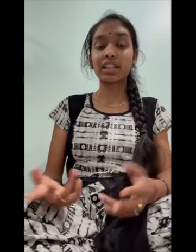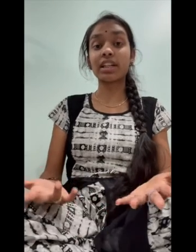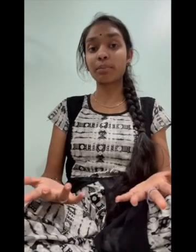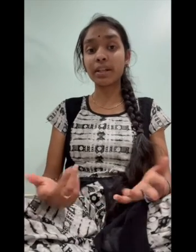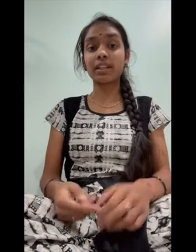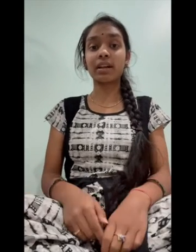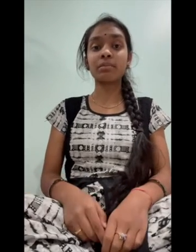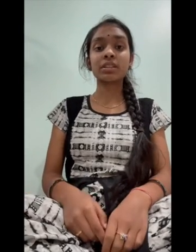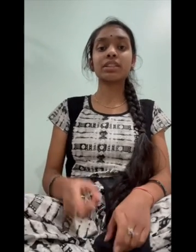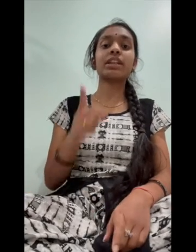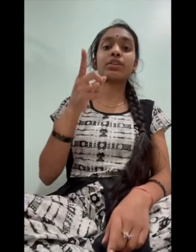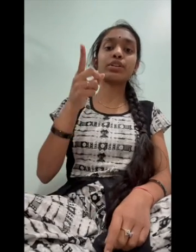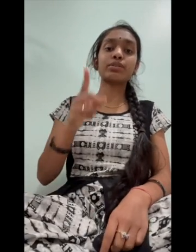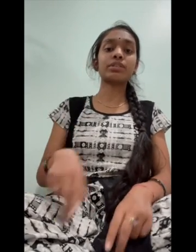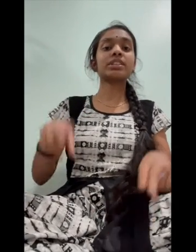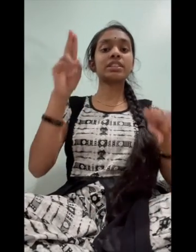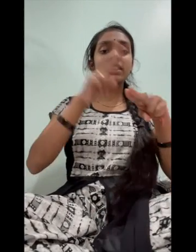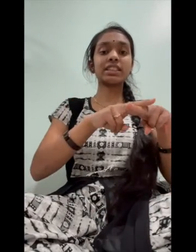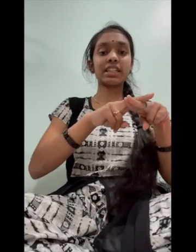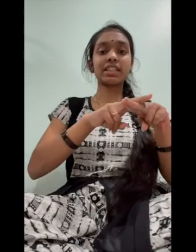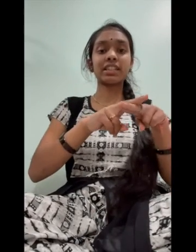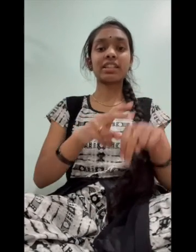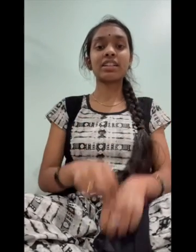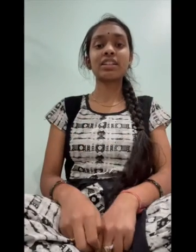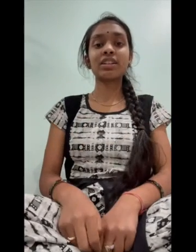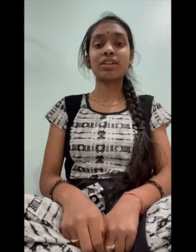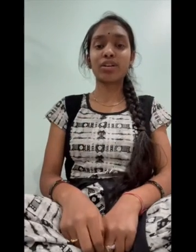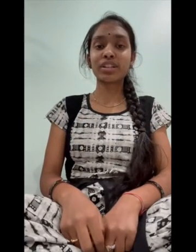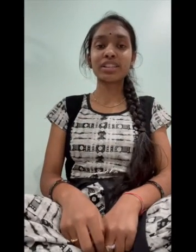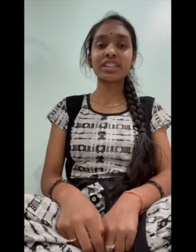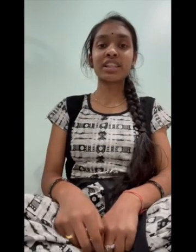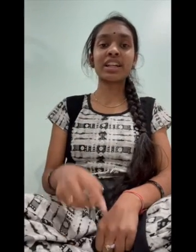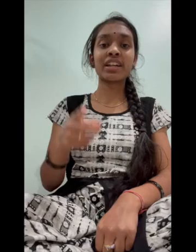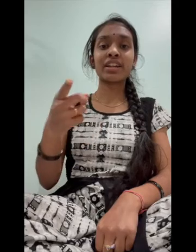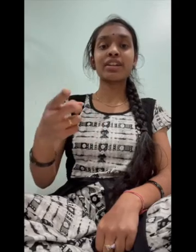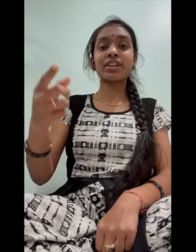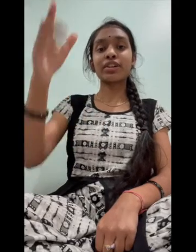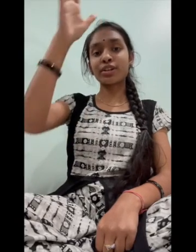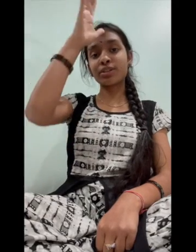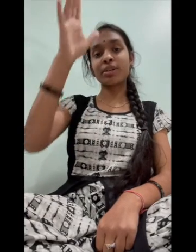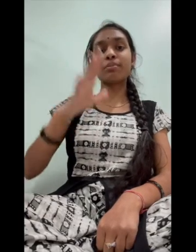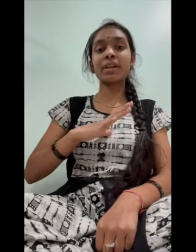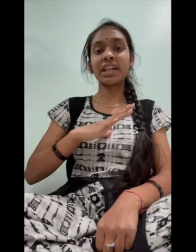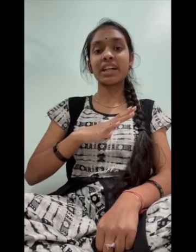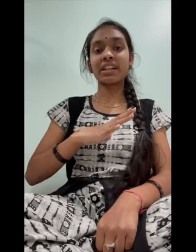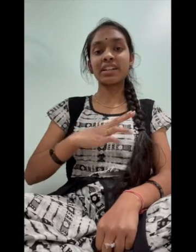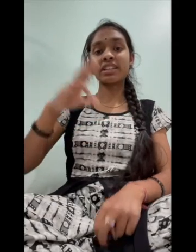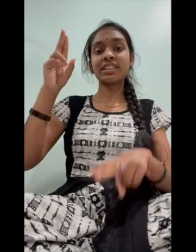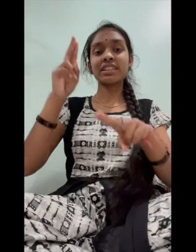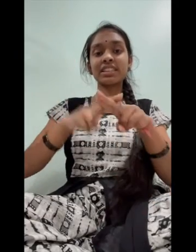like command them, say, you, sit. Or you can say, you, man,